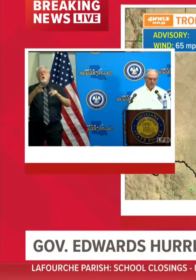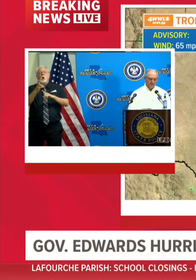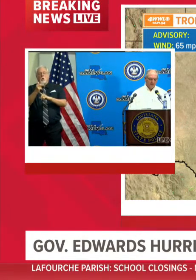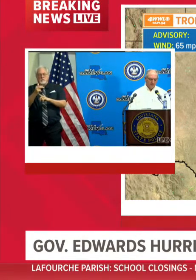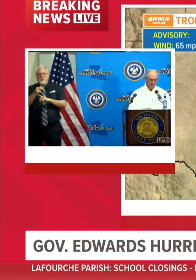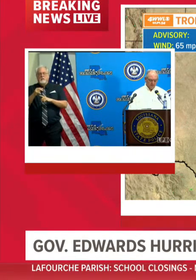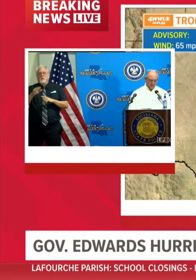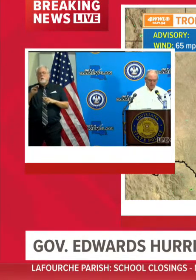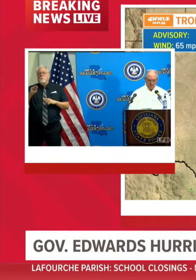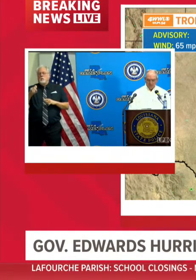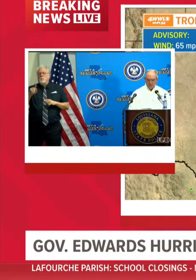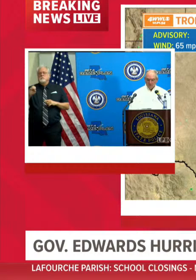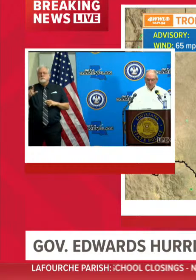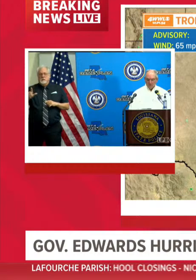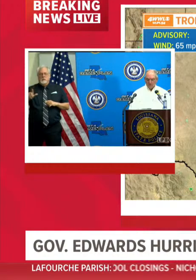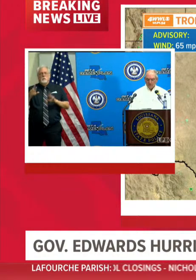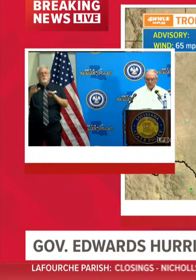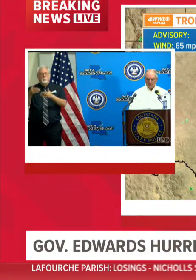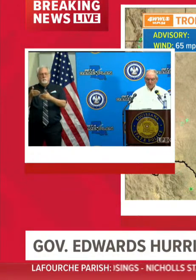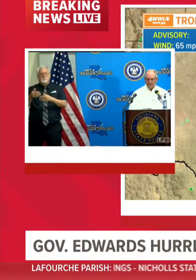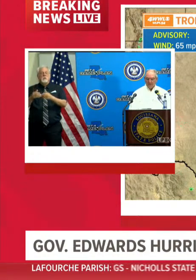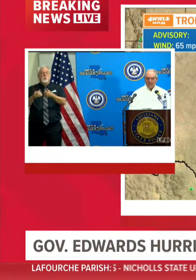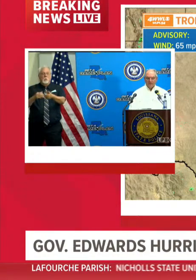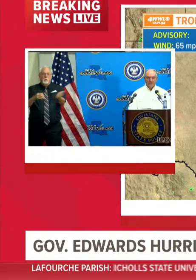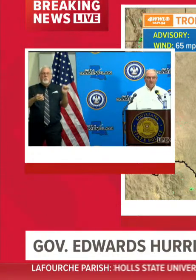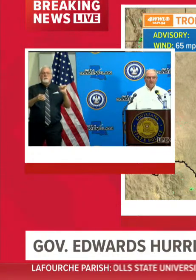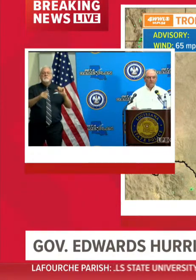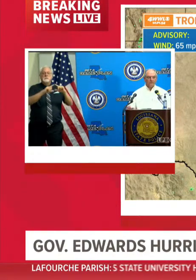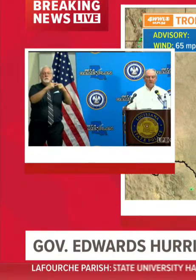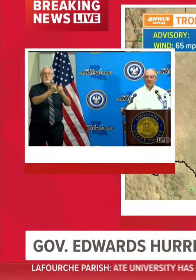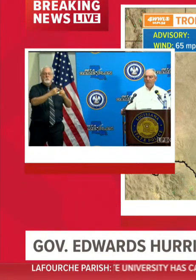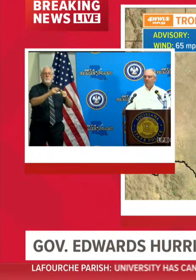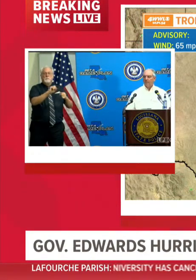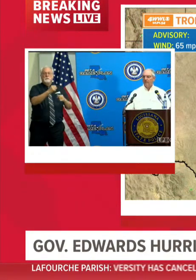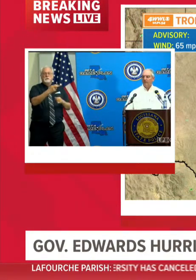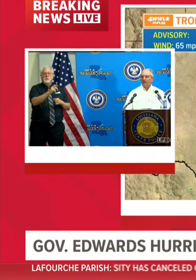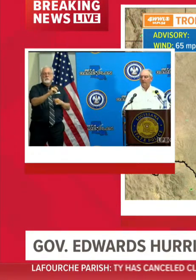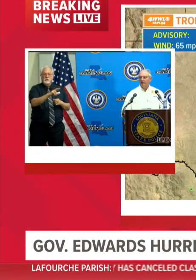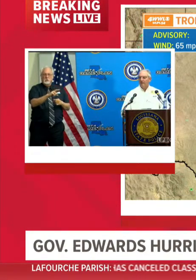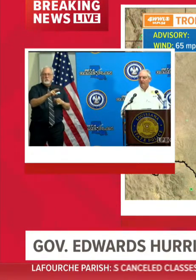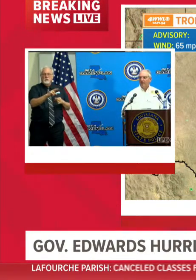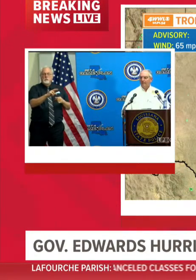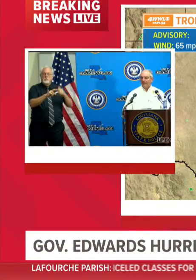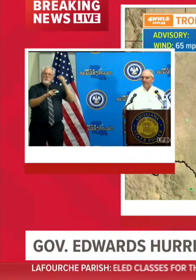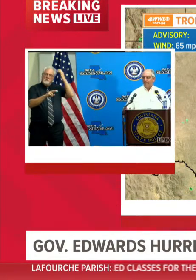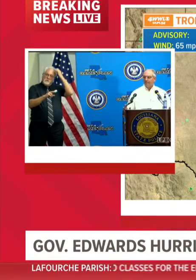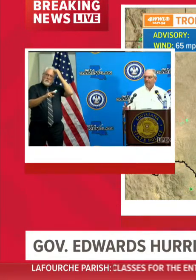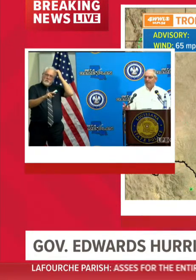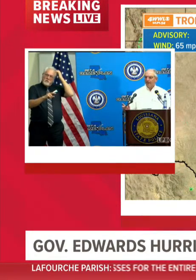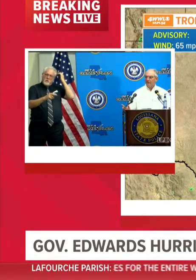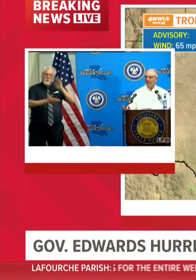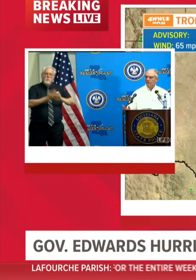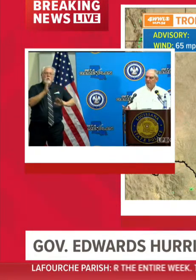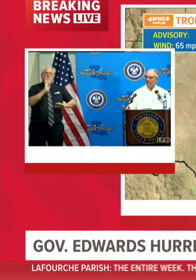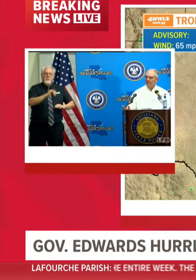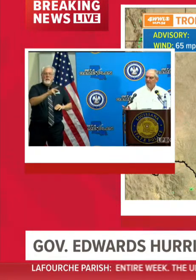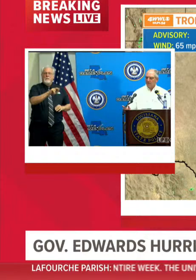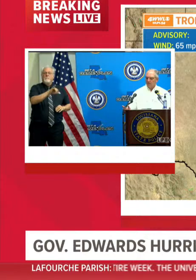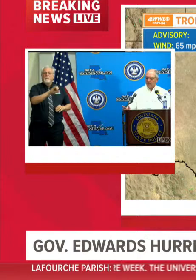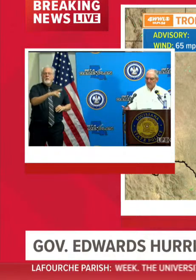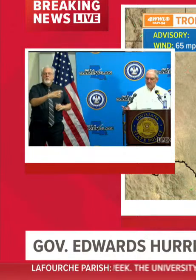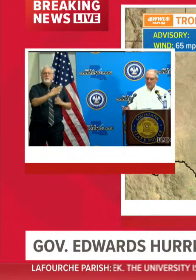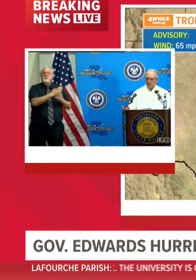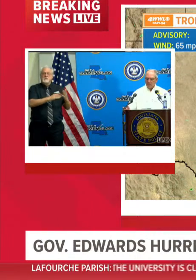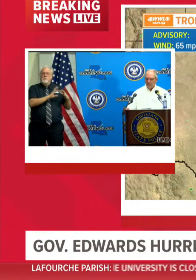hotel and motel rooms. The rest are in congregate shelters, all being run by parishes, some